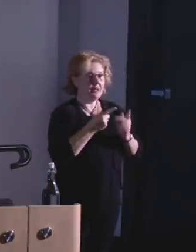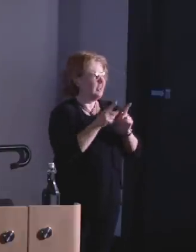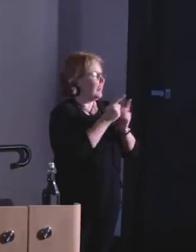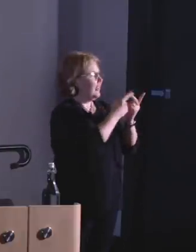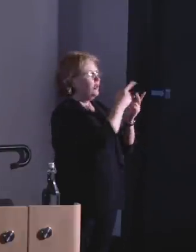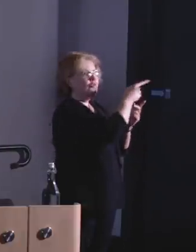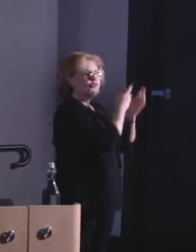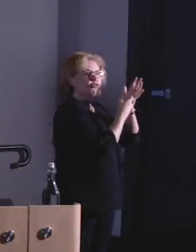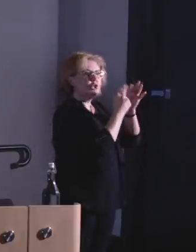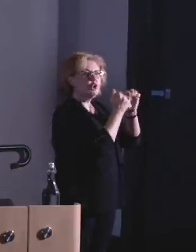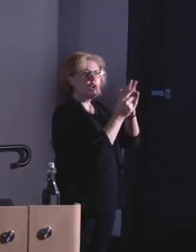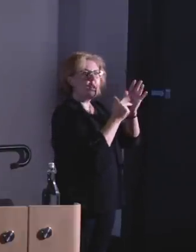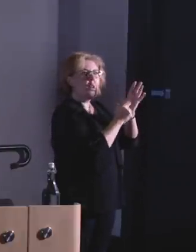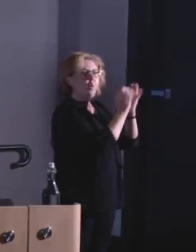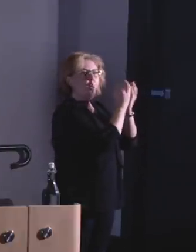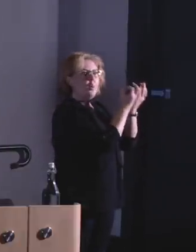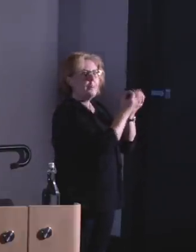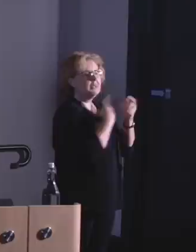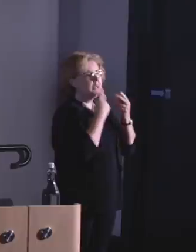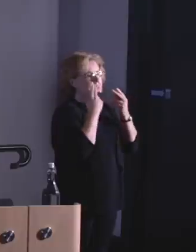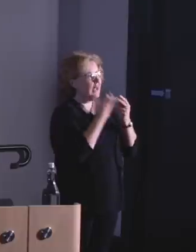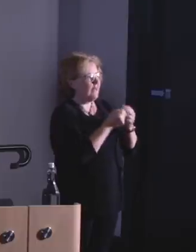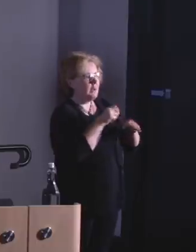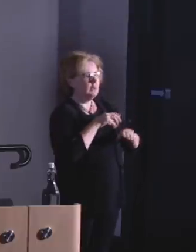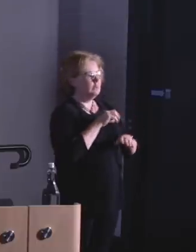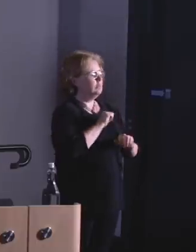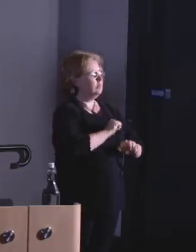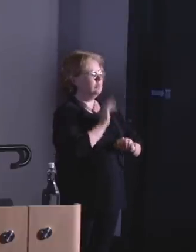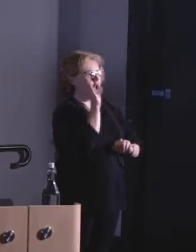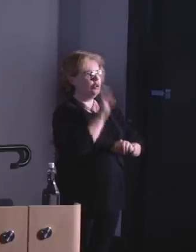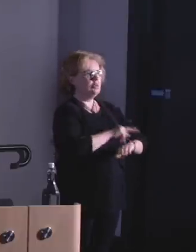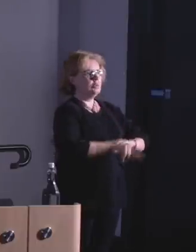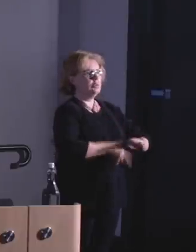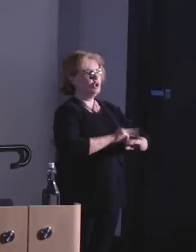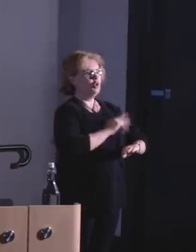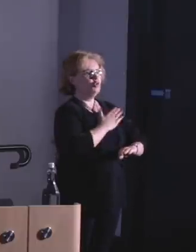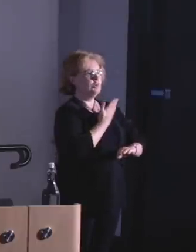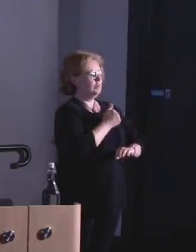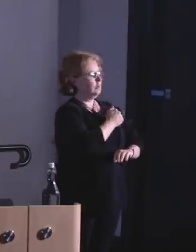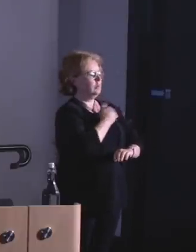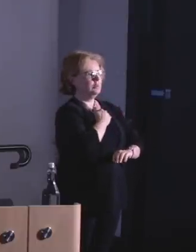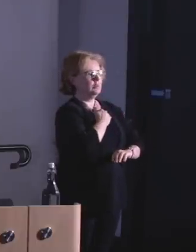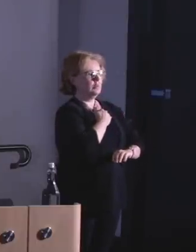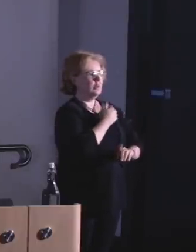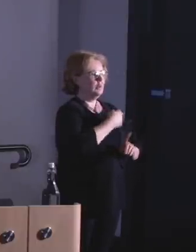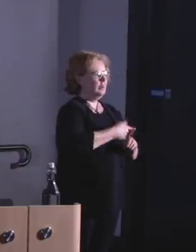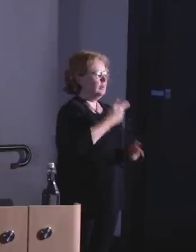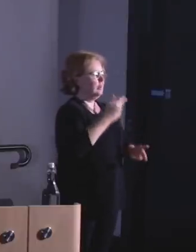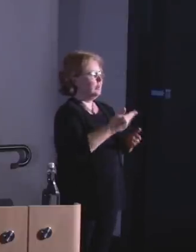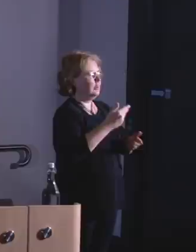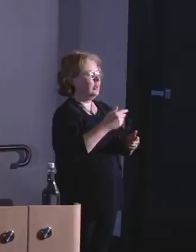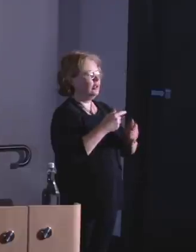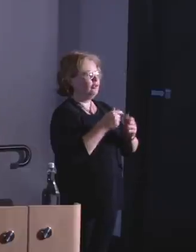organizations, because, you know, there's the natural, the national interests versus the regional or even the